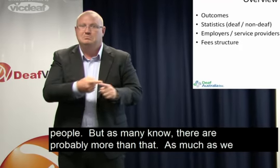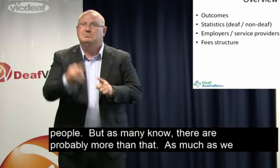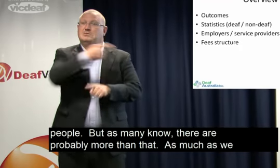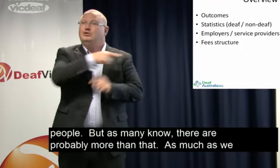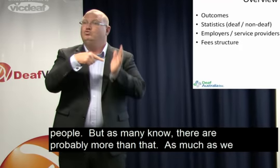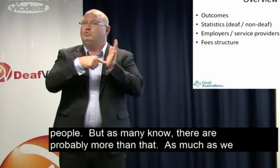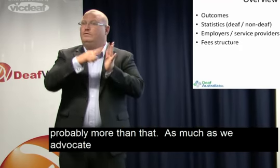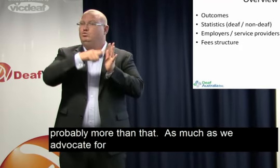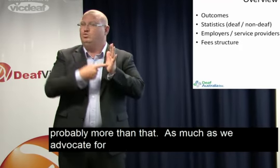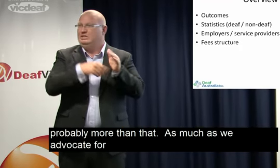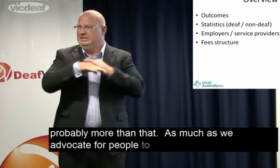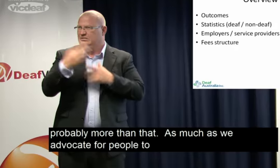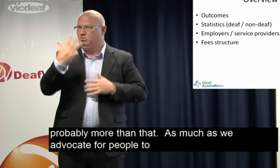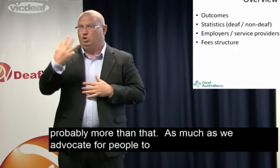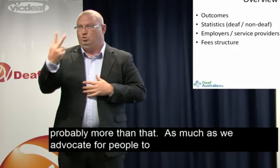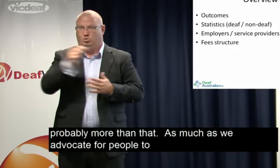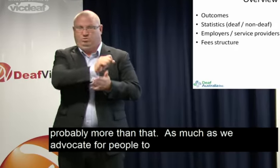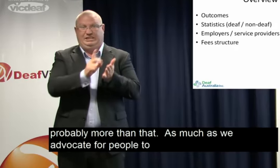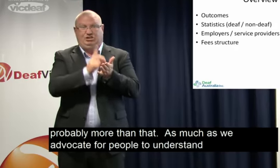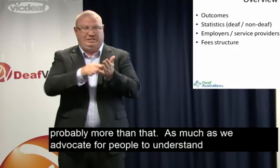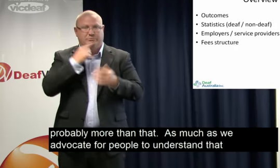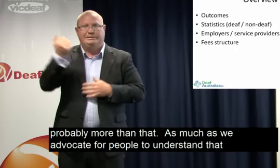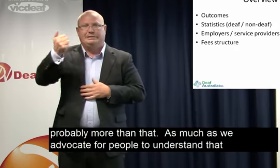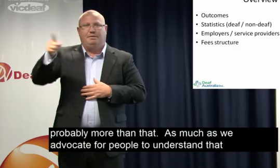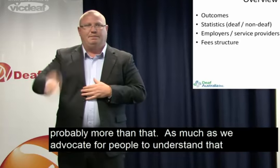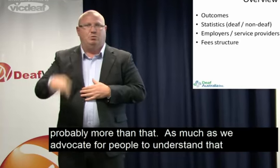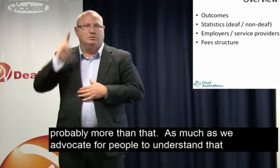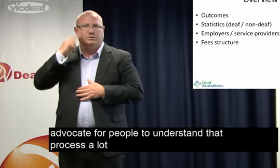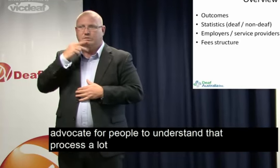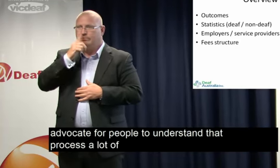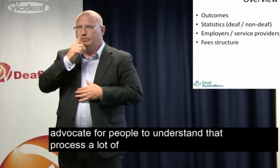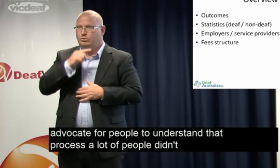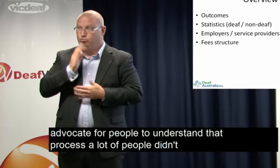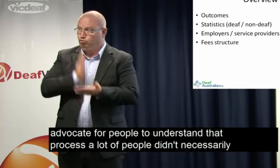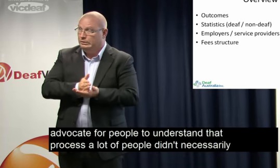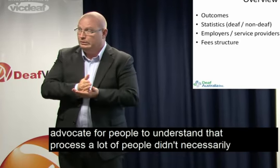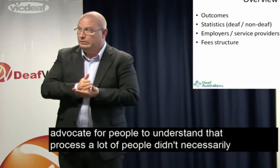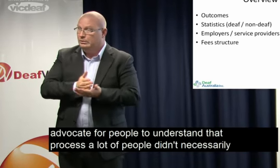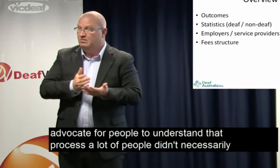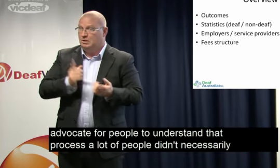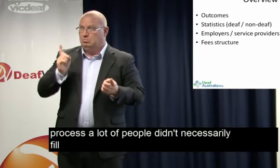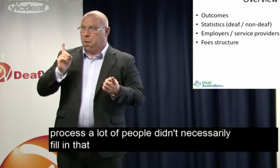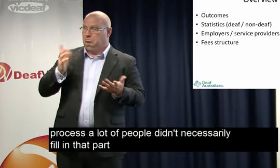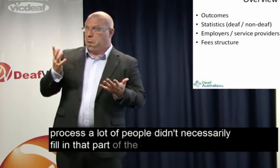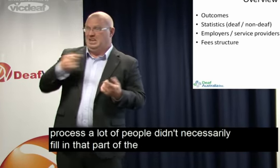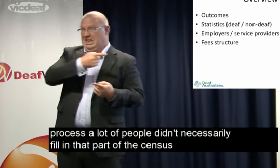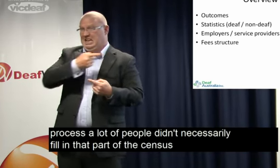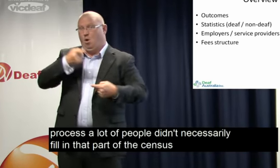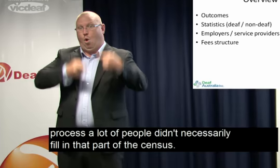in the census. Trevor Johnson, back in 1992, stated there was about 16,000 deaf people, but are we